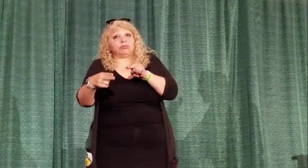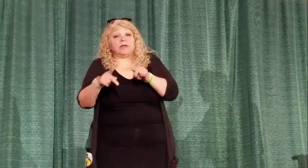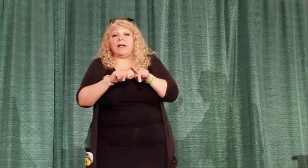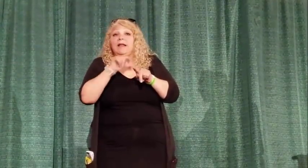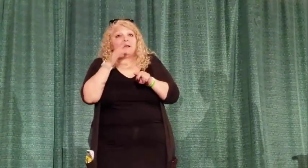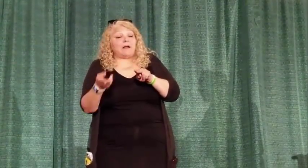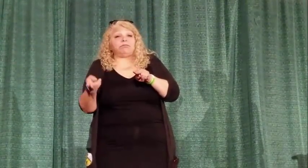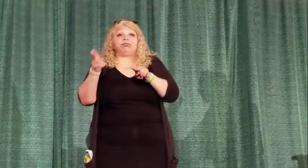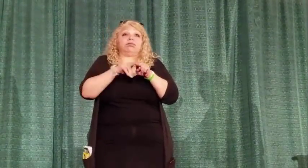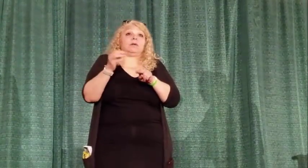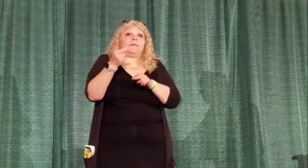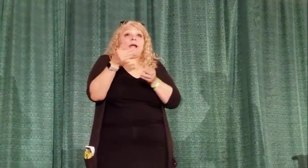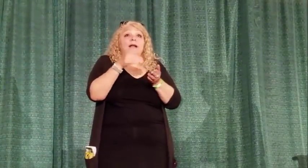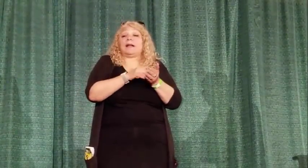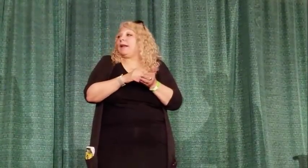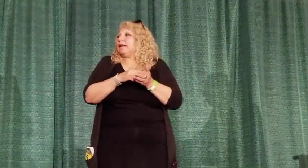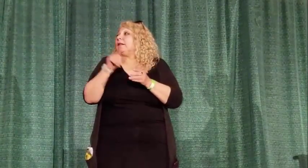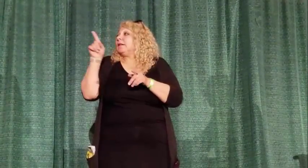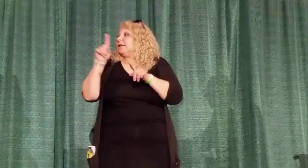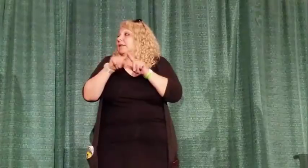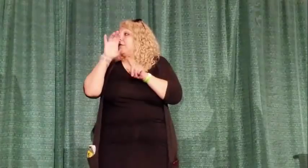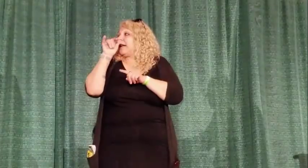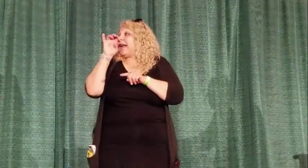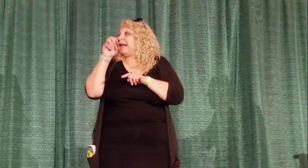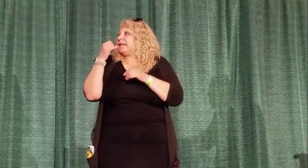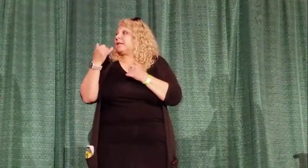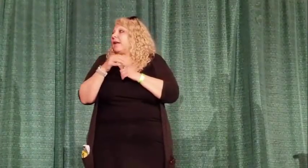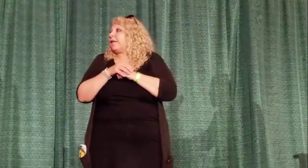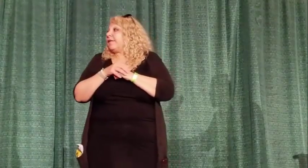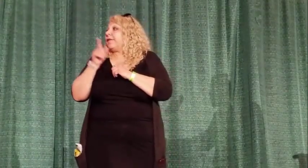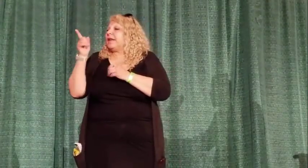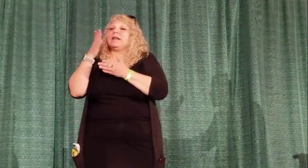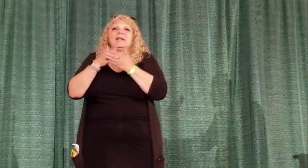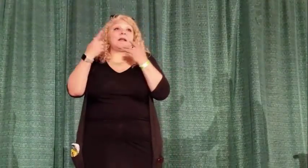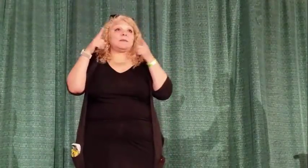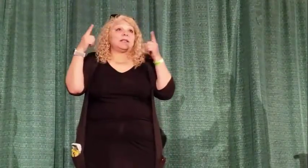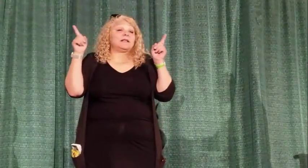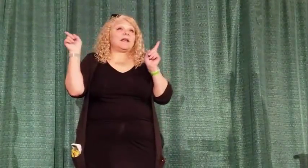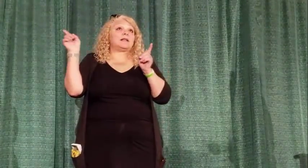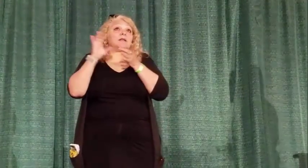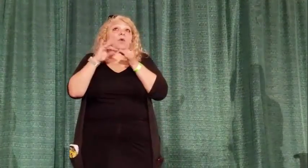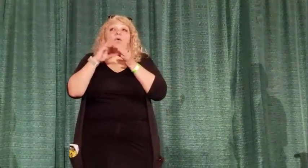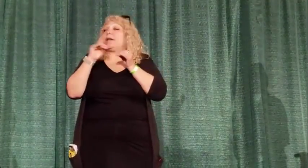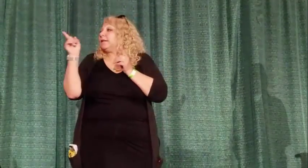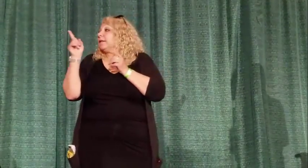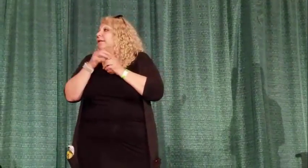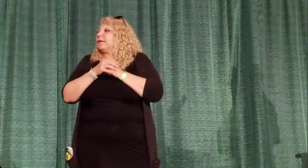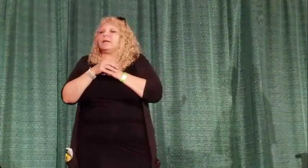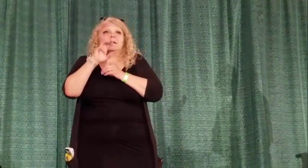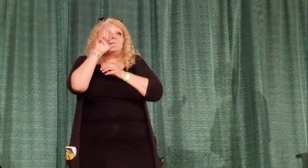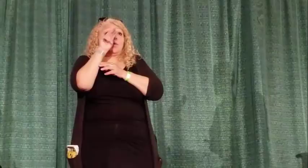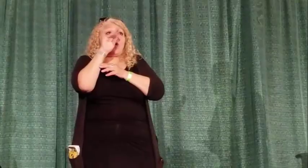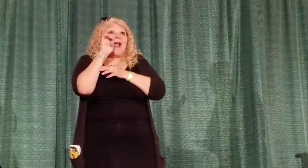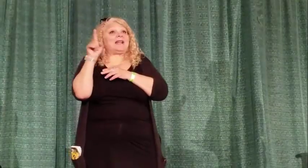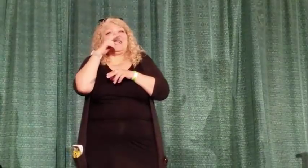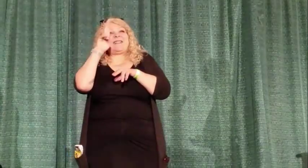back again. Let's look at some cases now. Some success stories before we finish this up. Ronnie is a fun